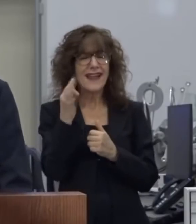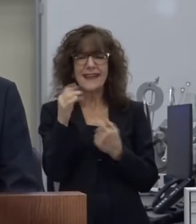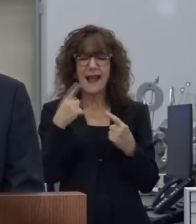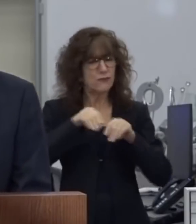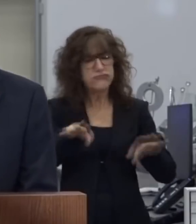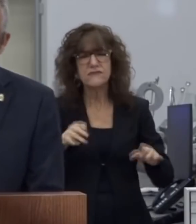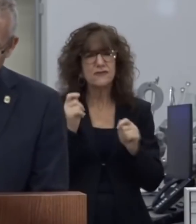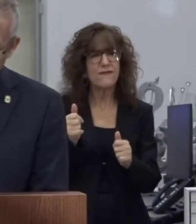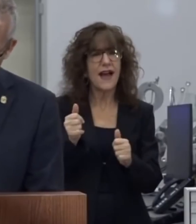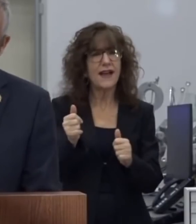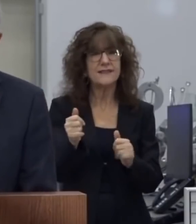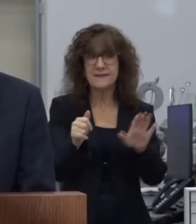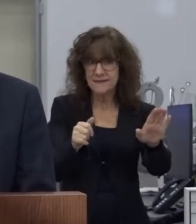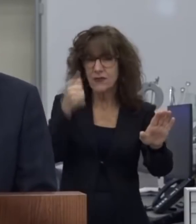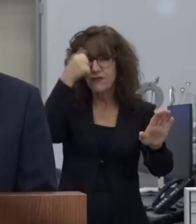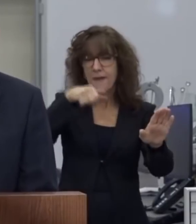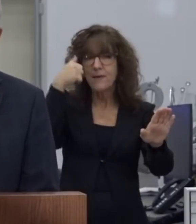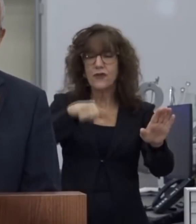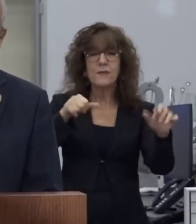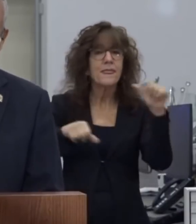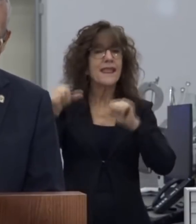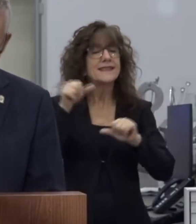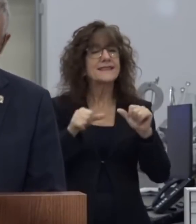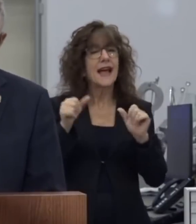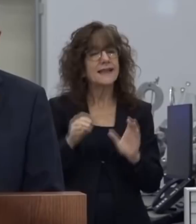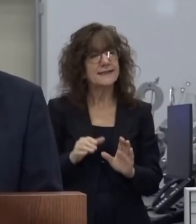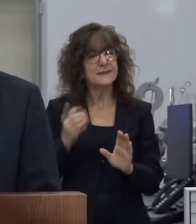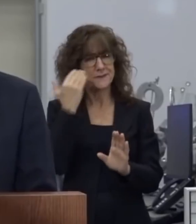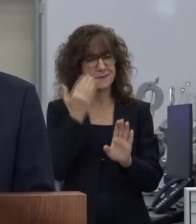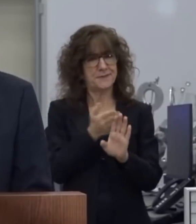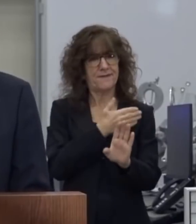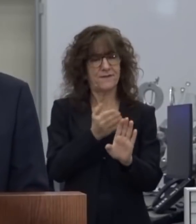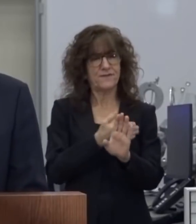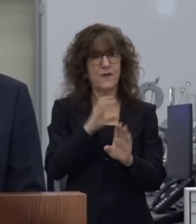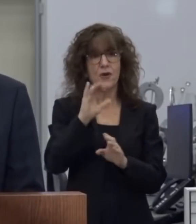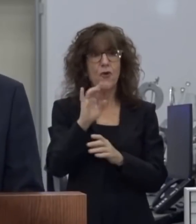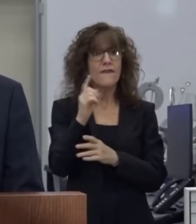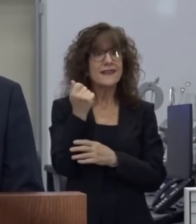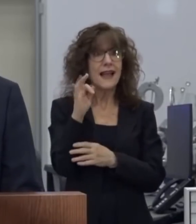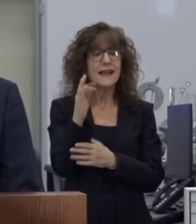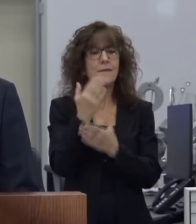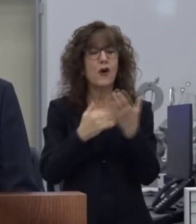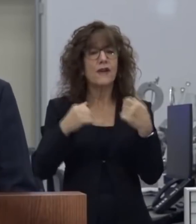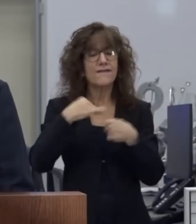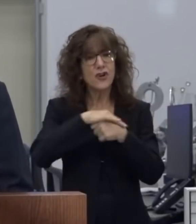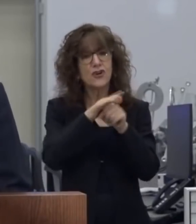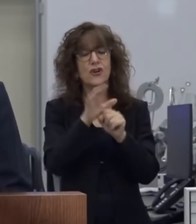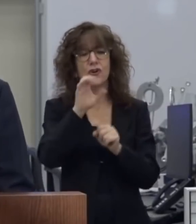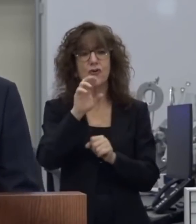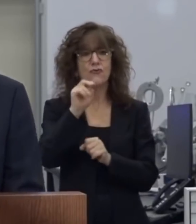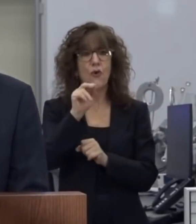quickly. Now, keep in mind, scientists had a head start on this. COVID-19 is part of the coronavirus